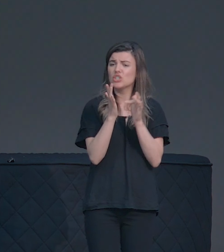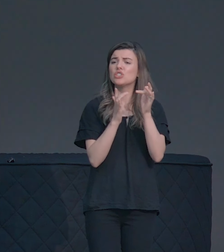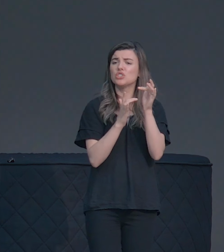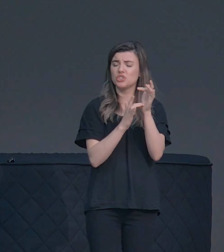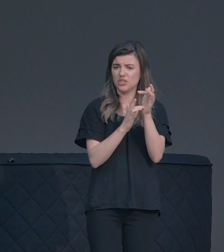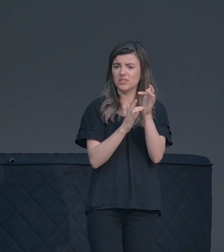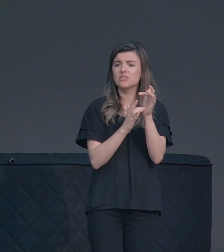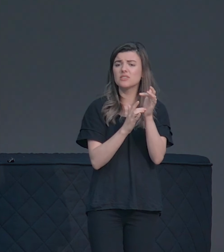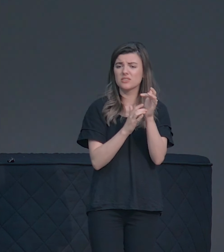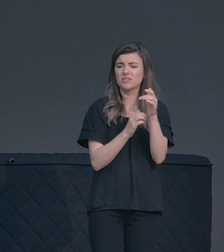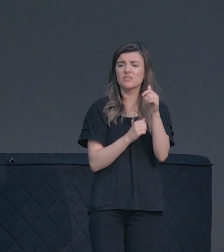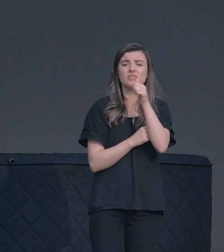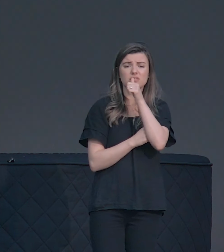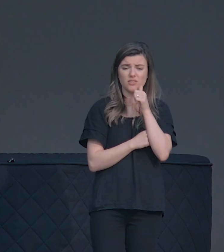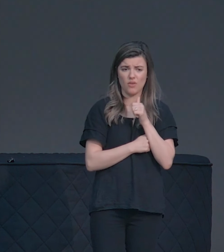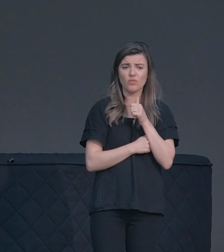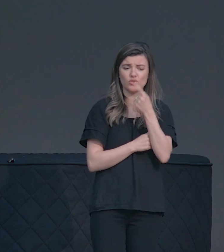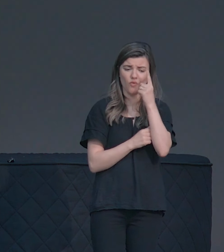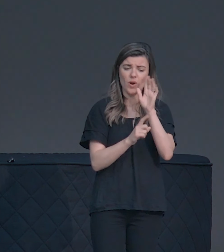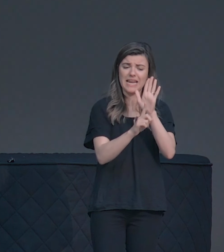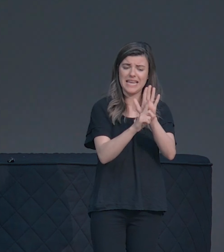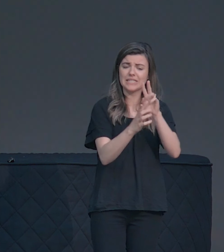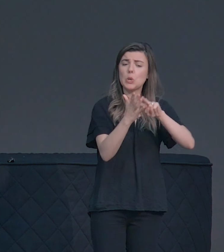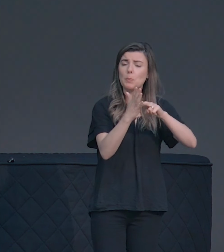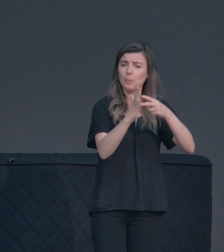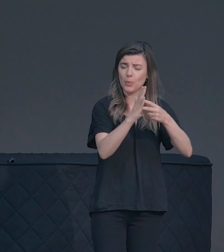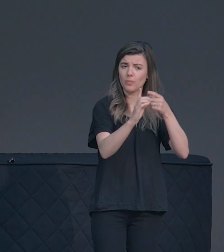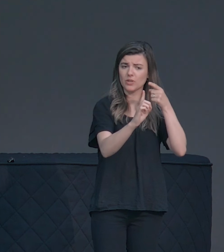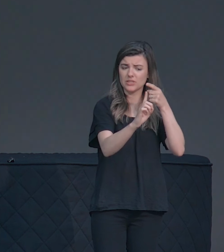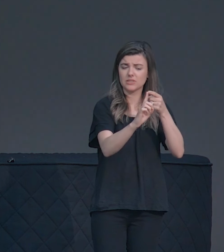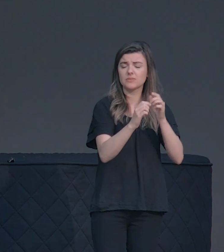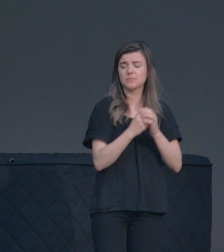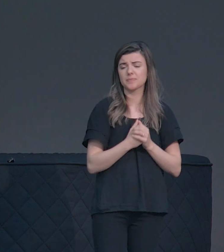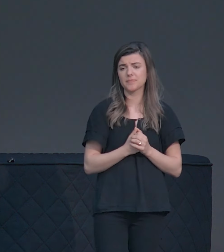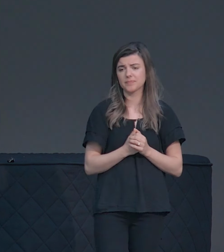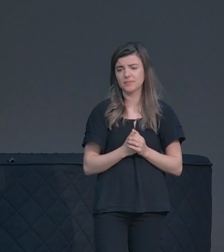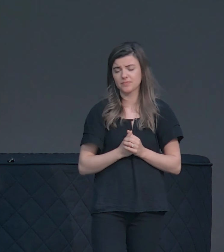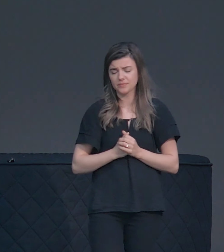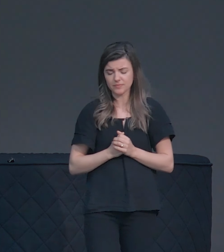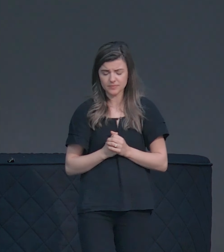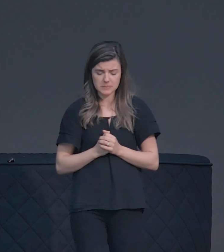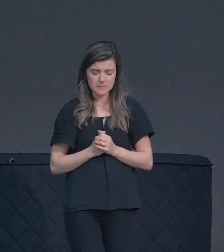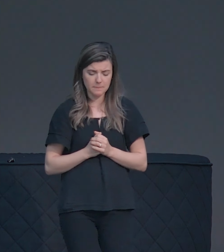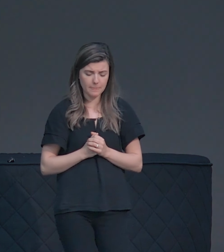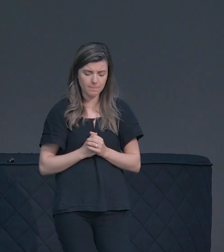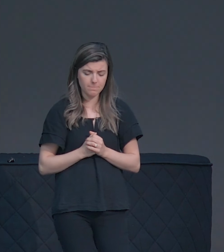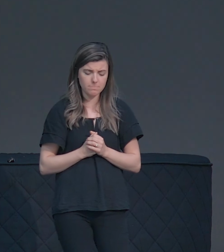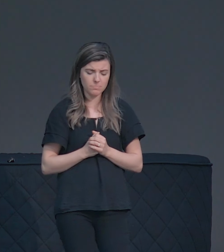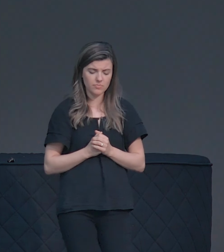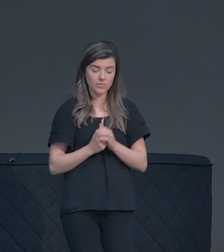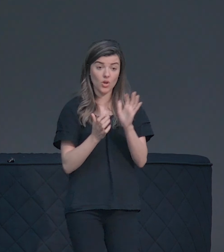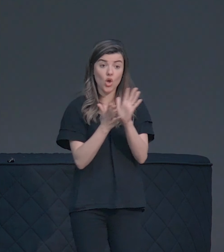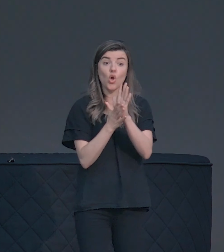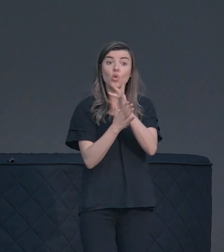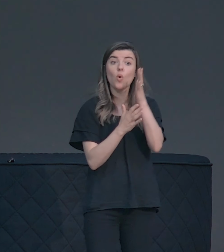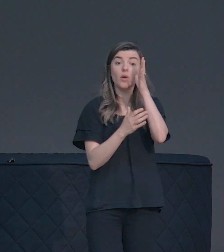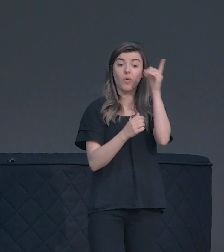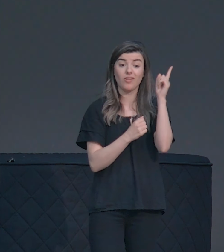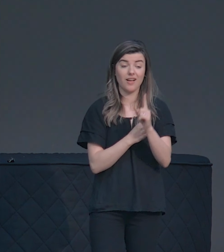greatest purpose. Sorry, Jesus serves his greatest purpose. Glory will come, but not